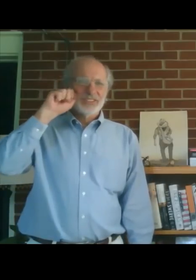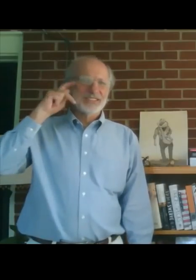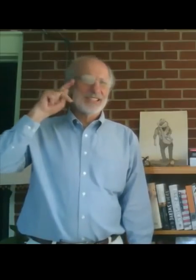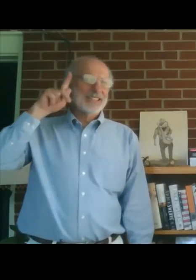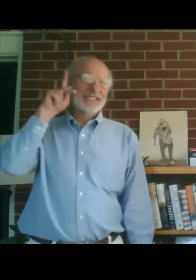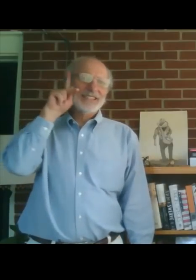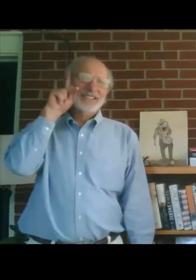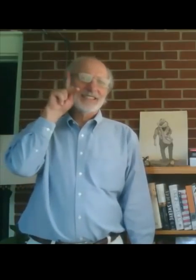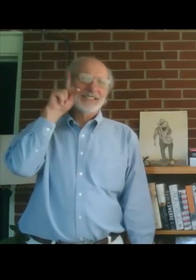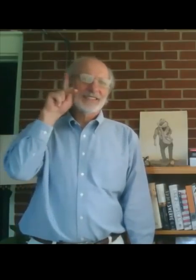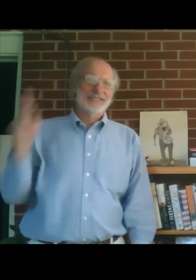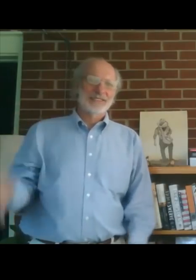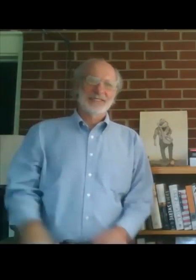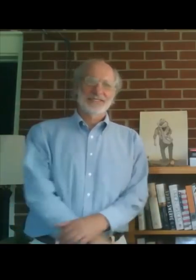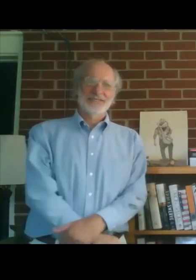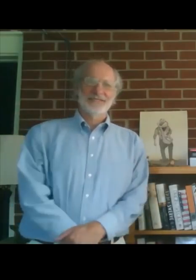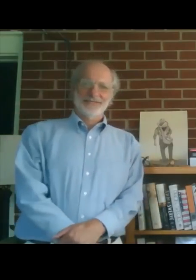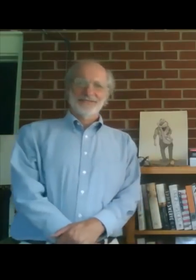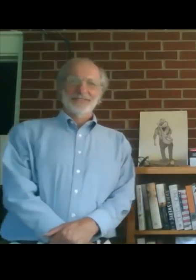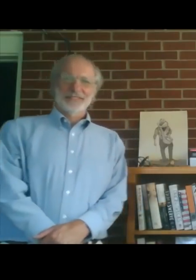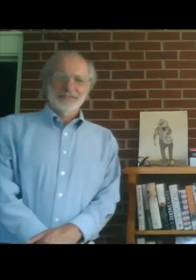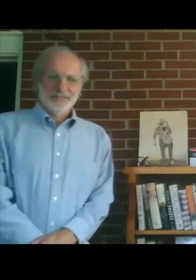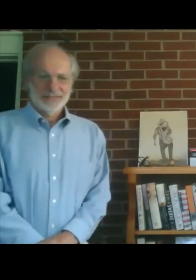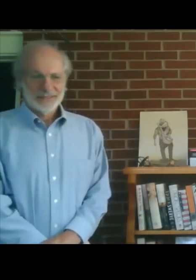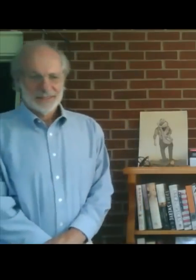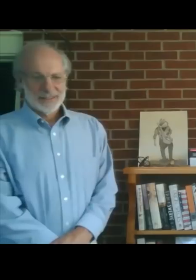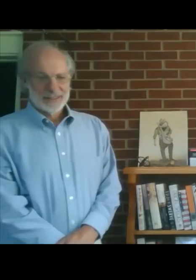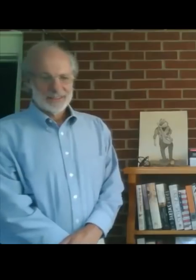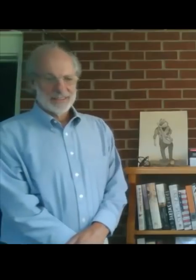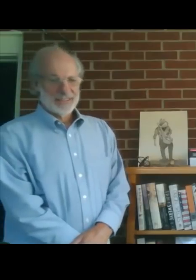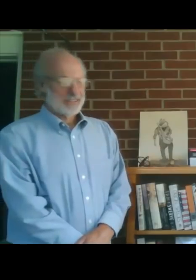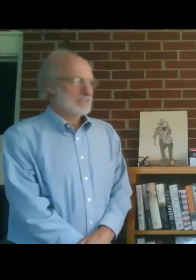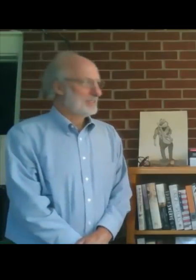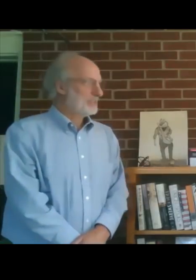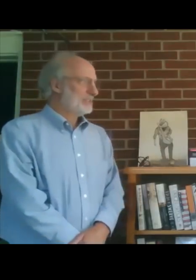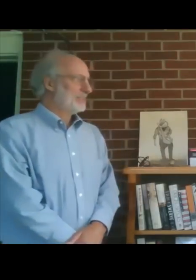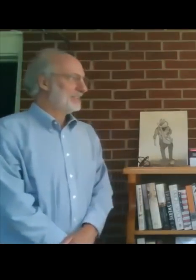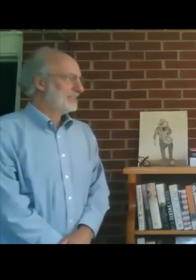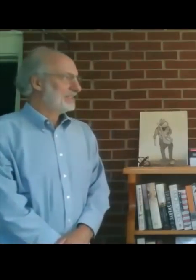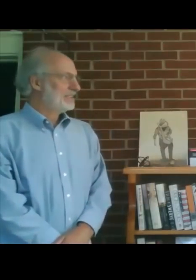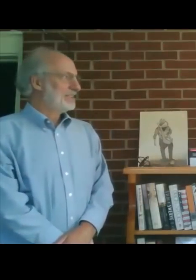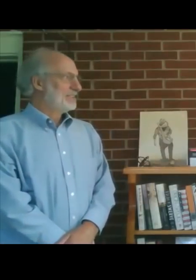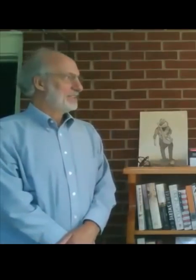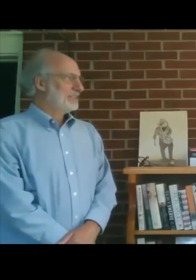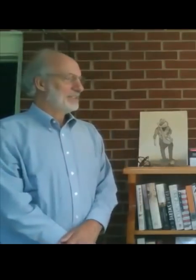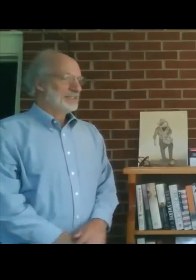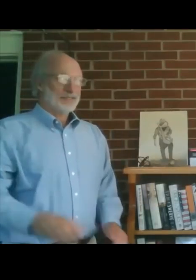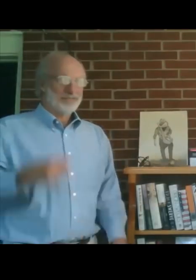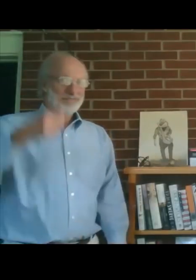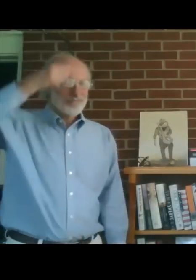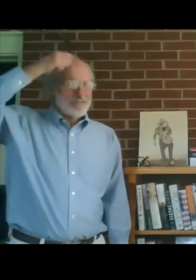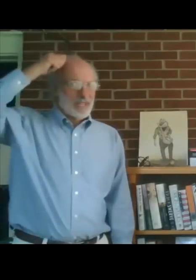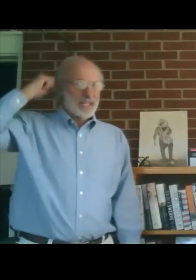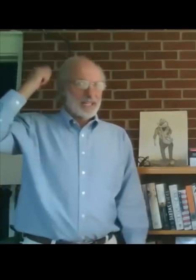Fruit snack. Very good. Next is hairbrush.